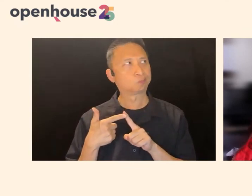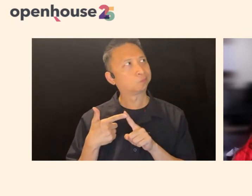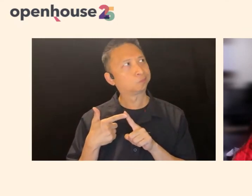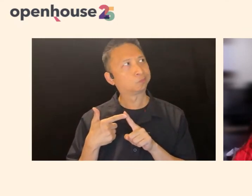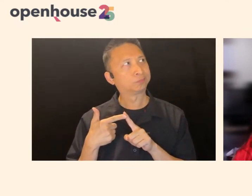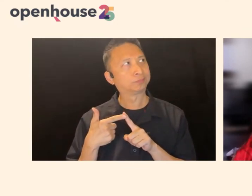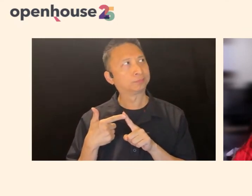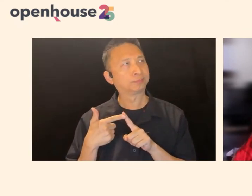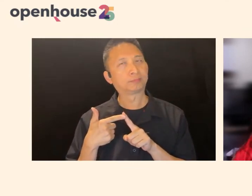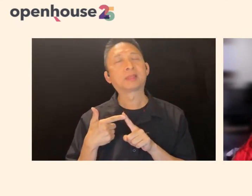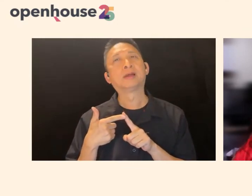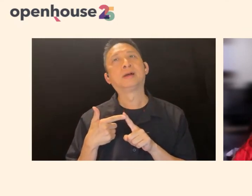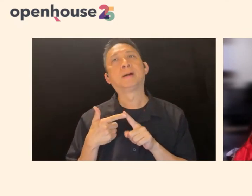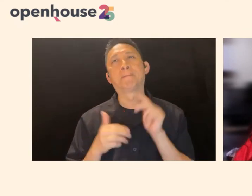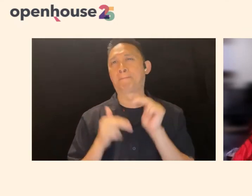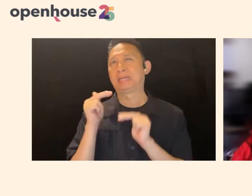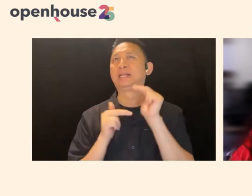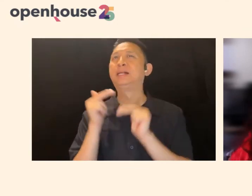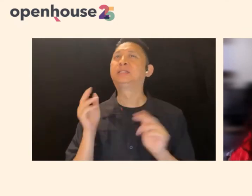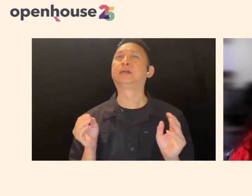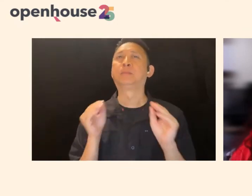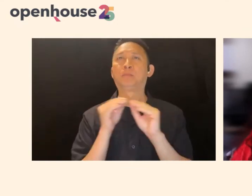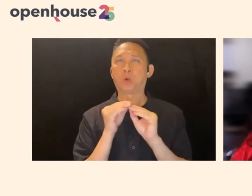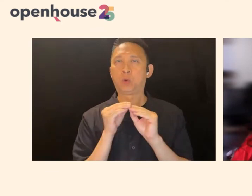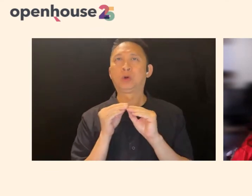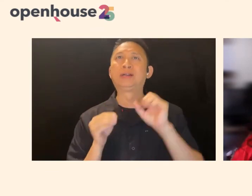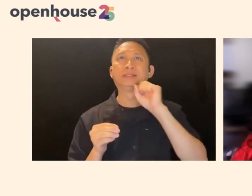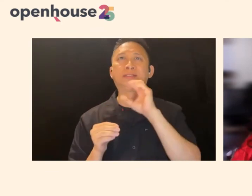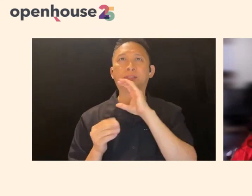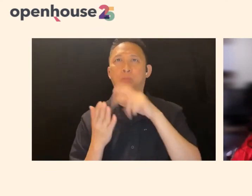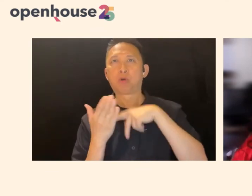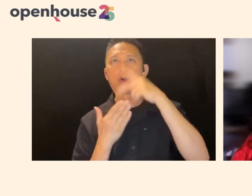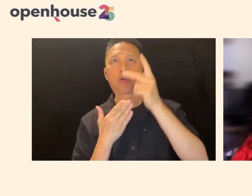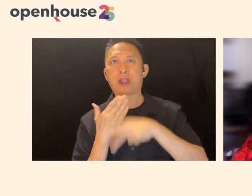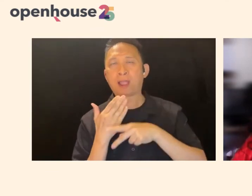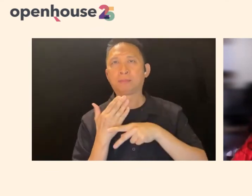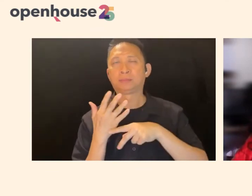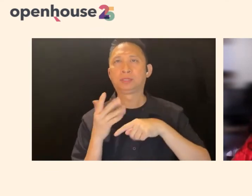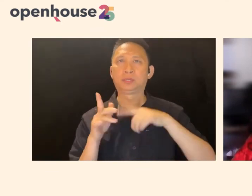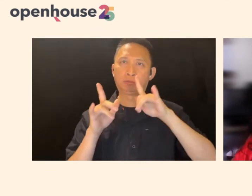Building out more senior programming. Um,